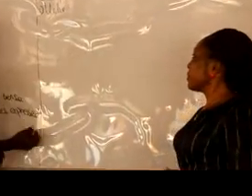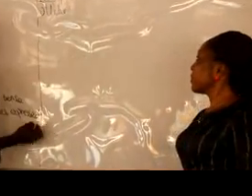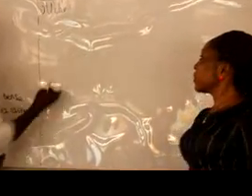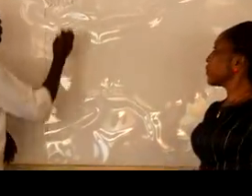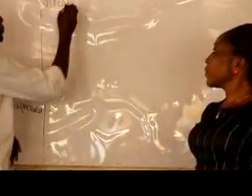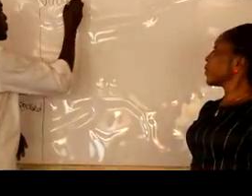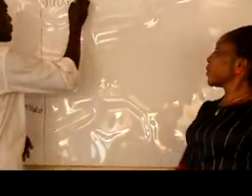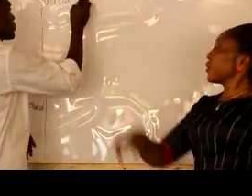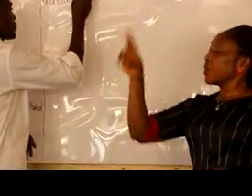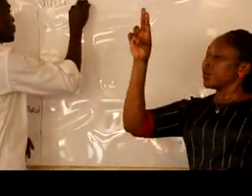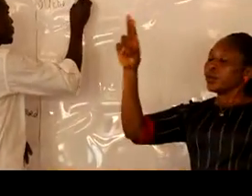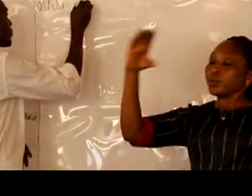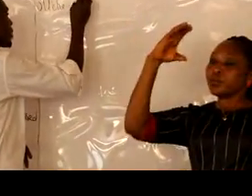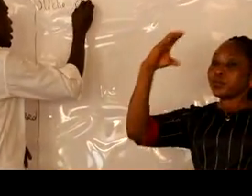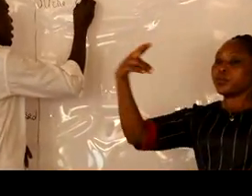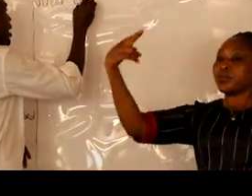Uche